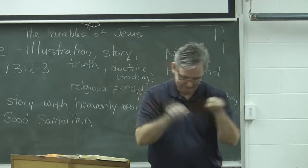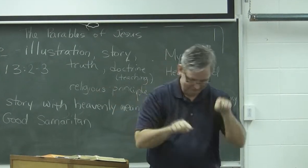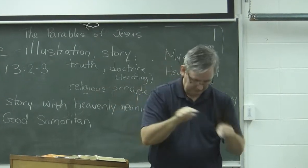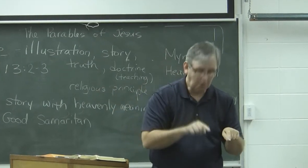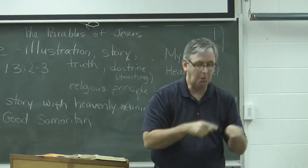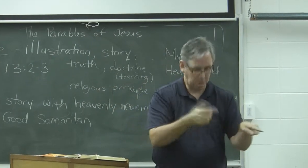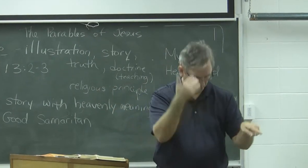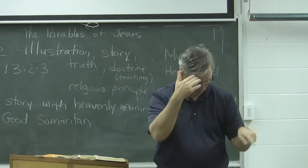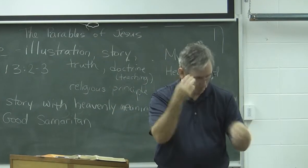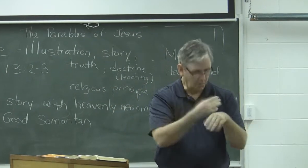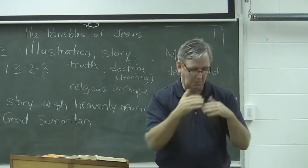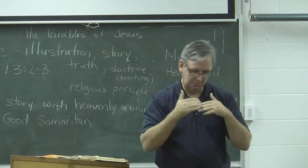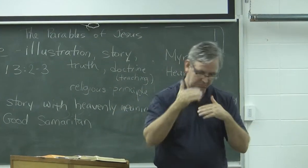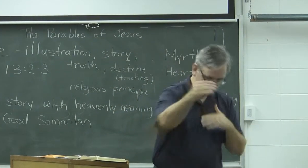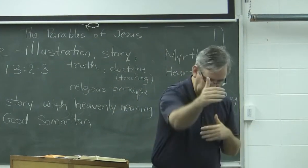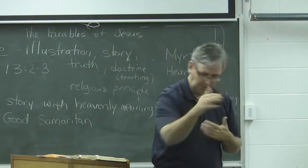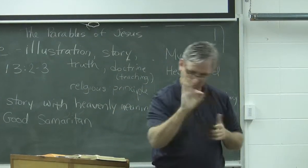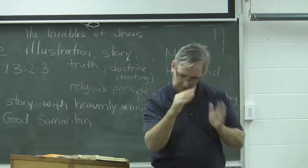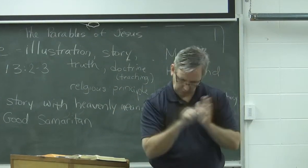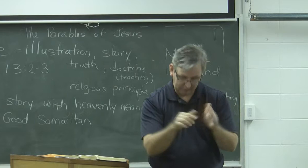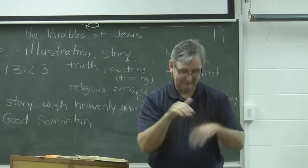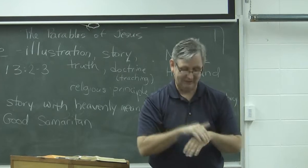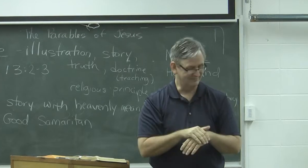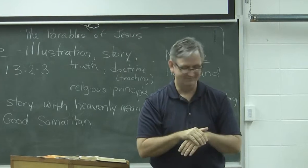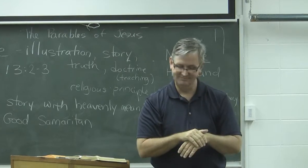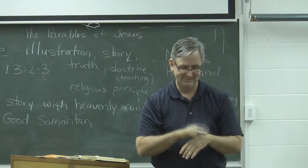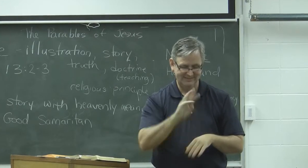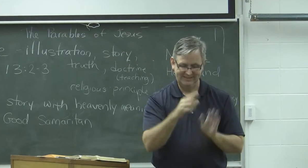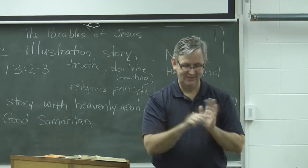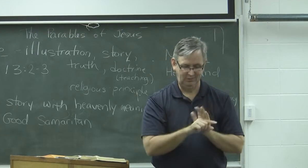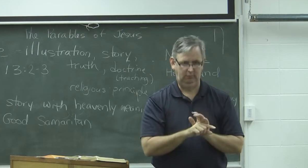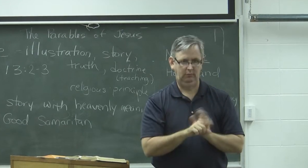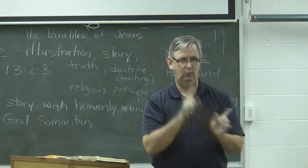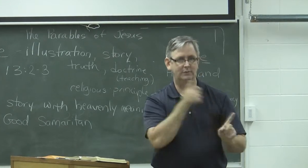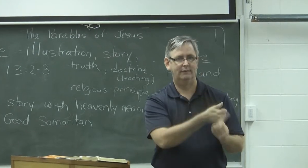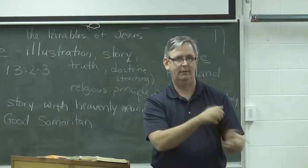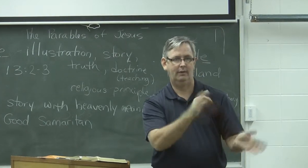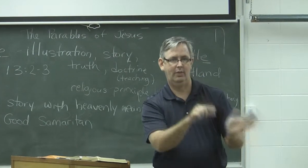let him take the computer, and he knew about math. He went to 9th grade. He couldn't do English.